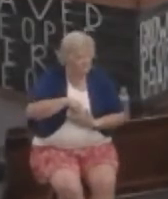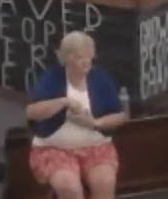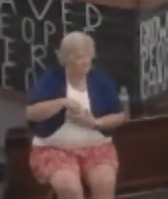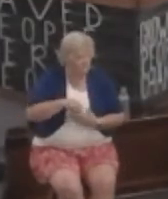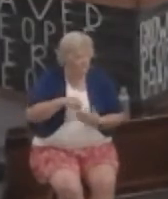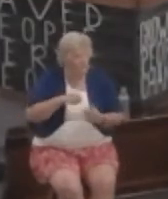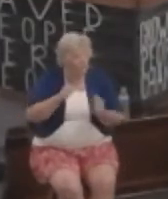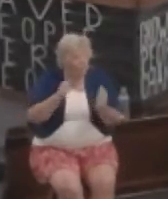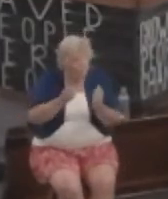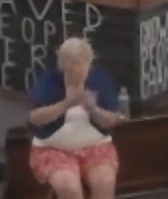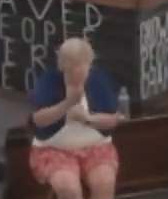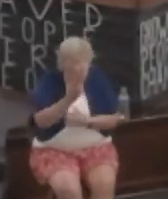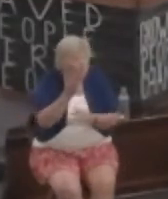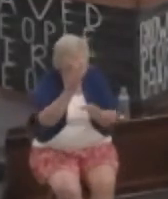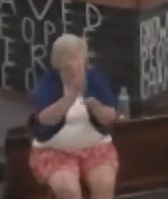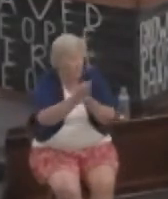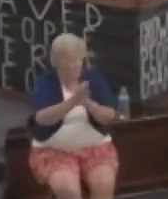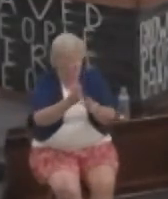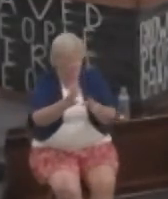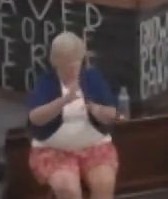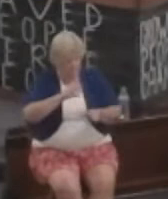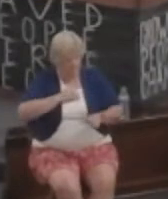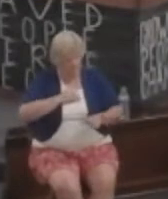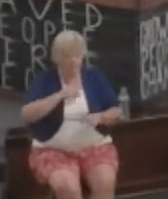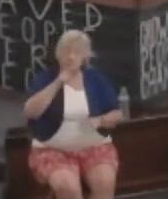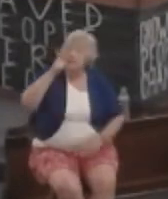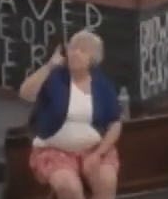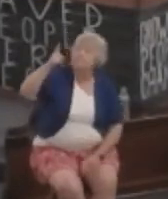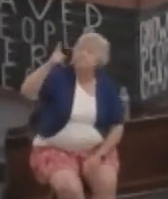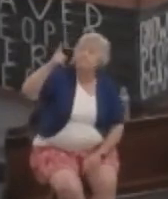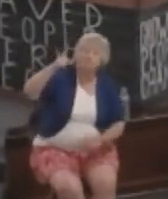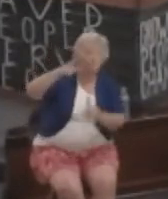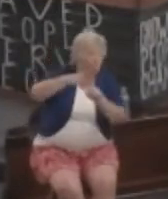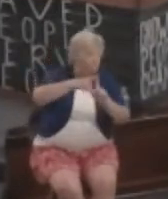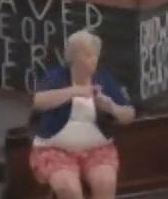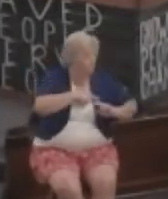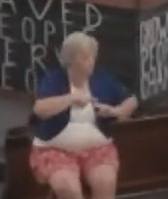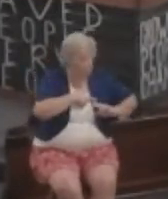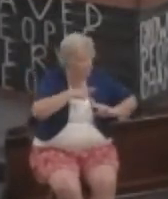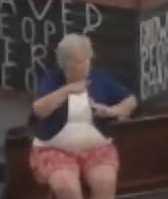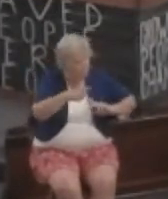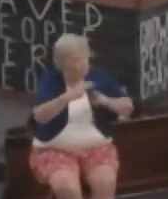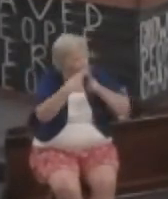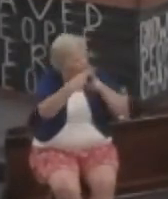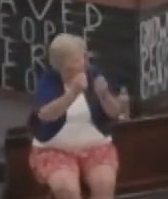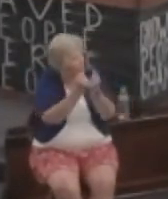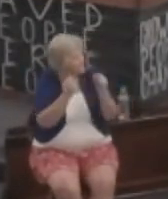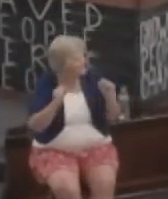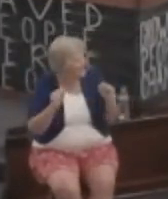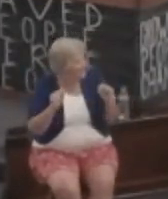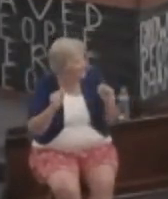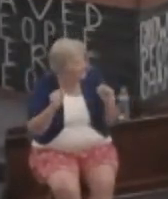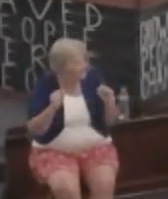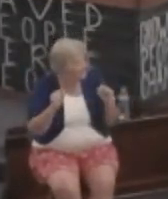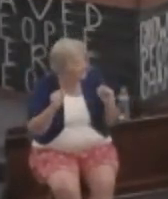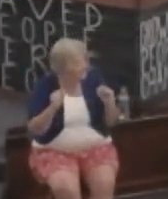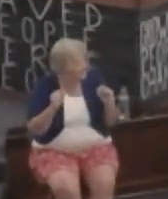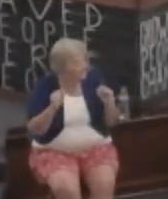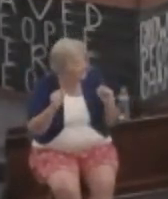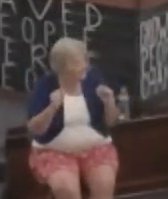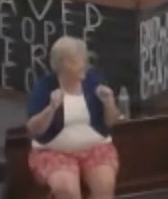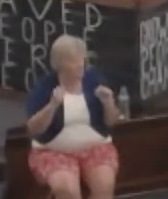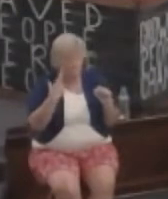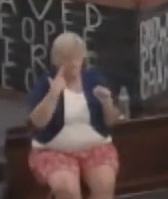through faith, have accepted Christ, you are saved. And it is because you